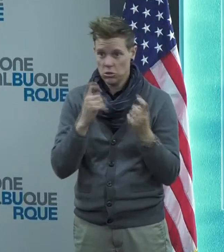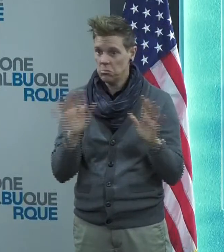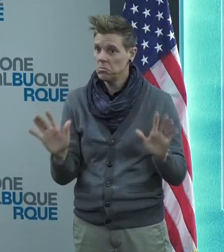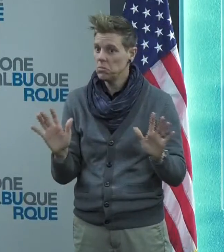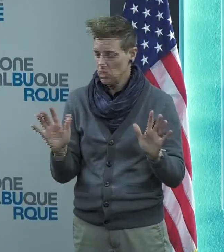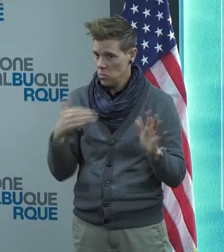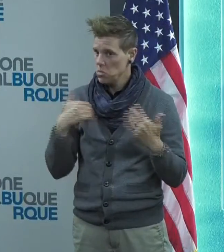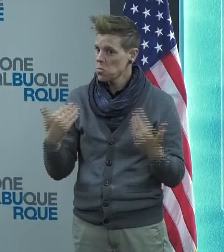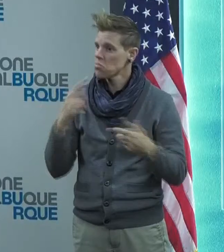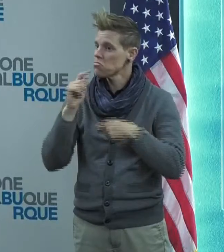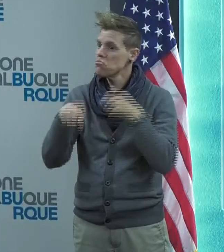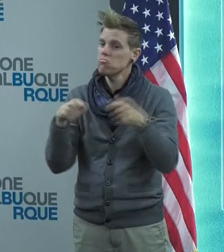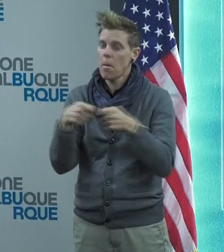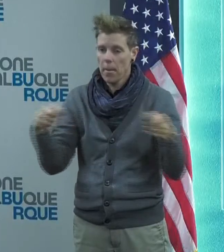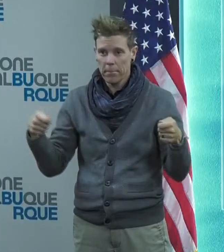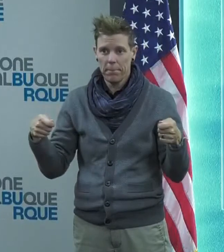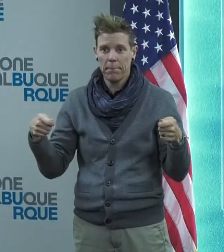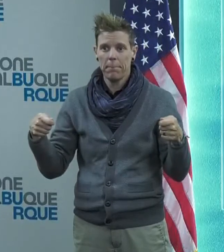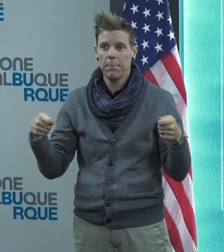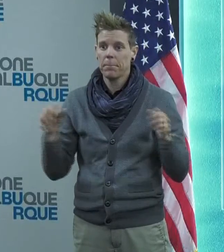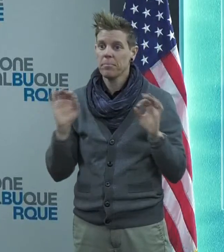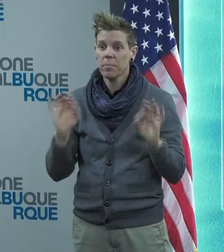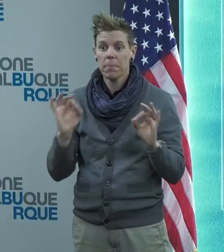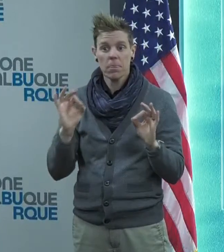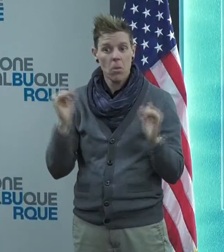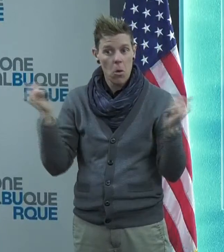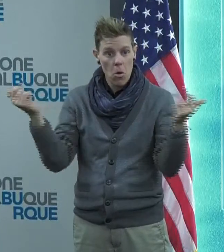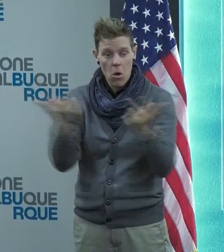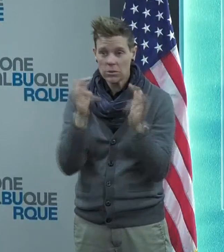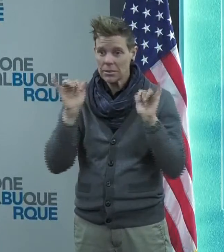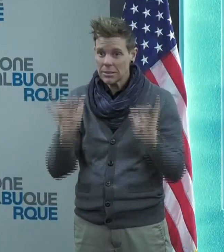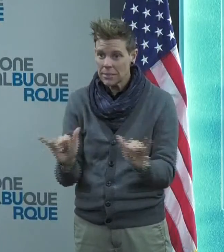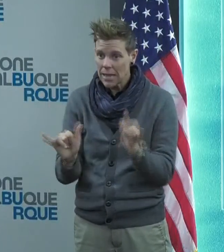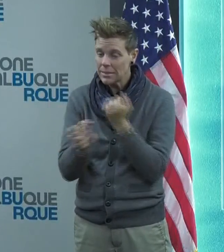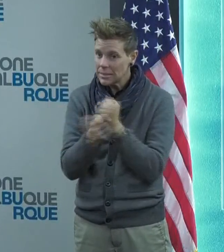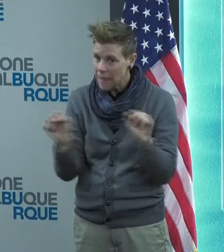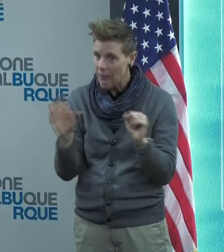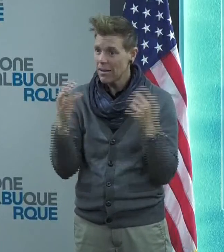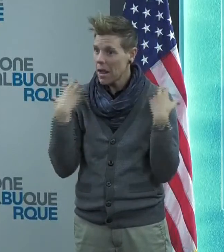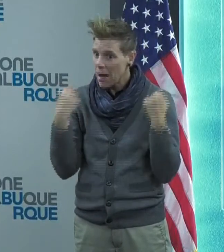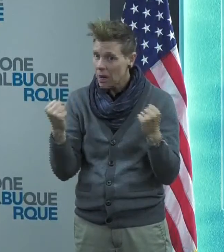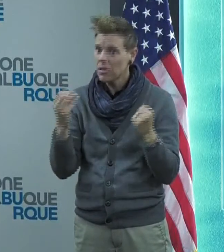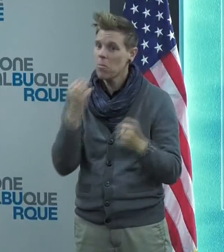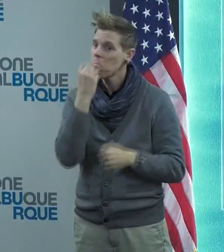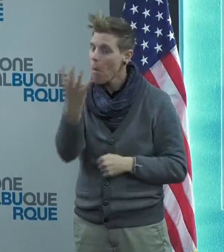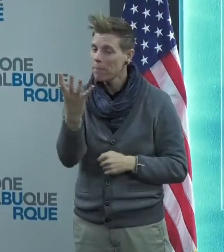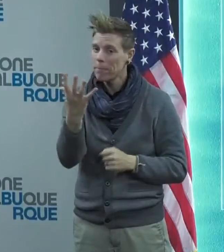up, and we'll hope everyone stays safe, healthy, and warm. Thank you. Bye.